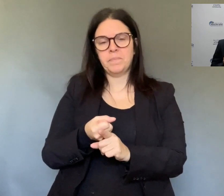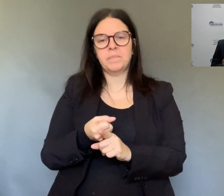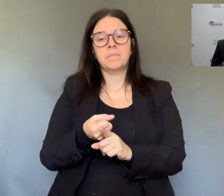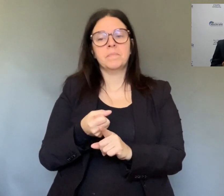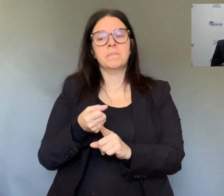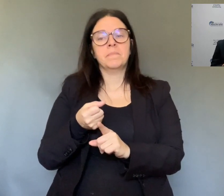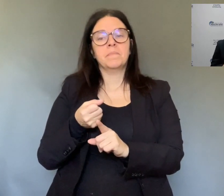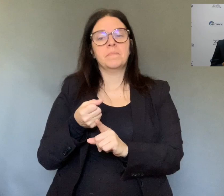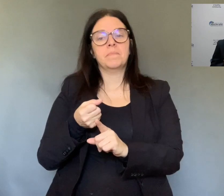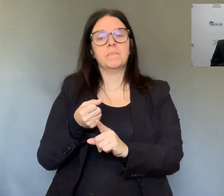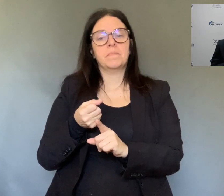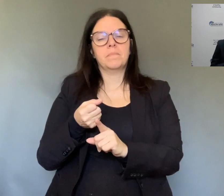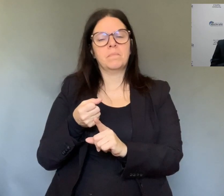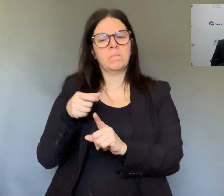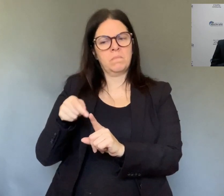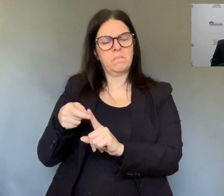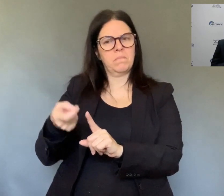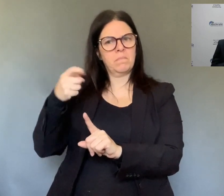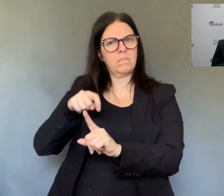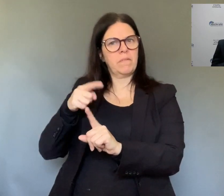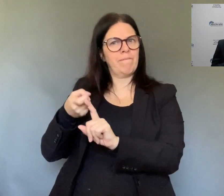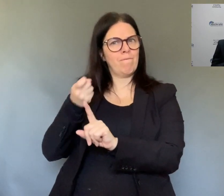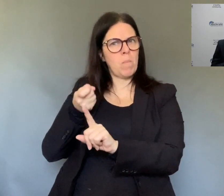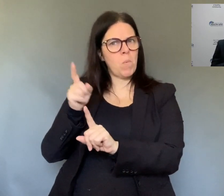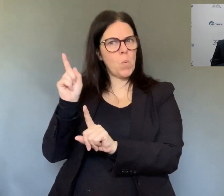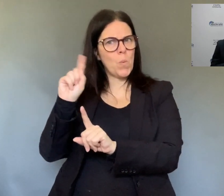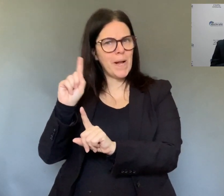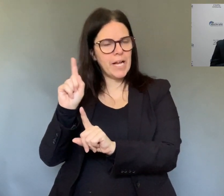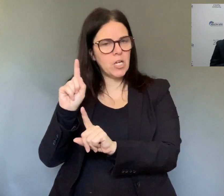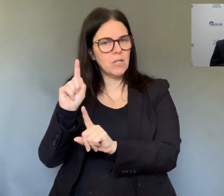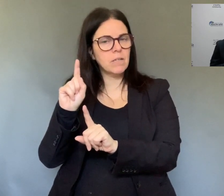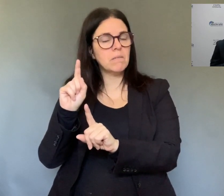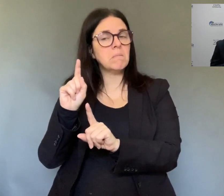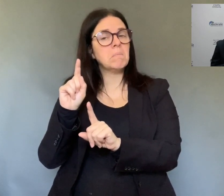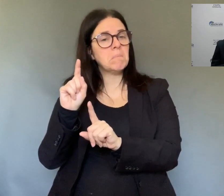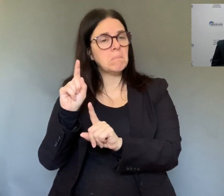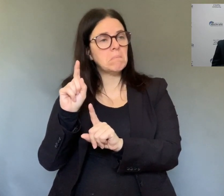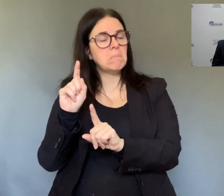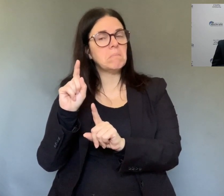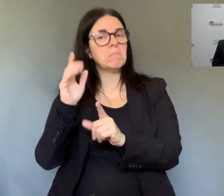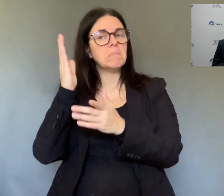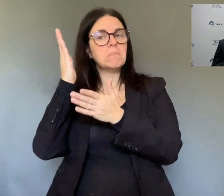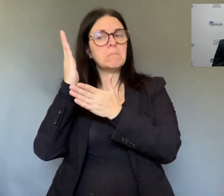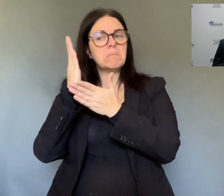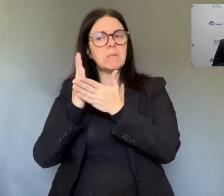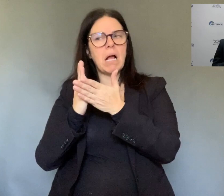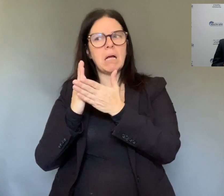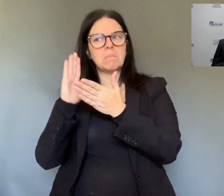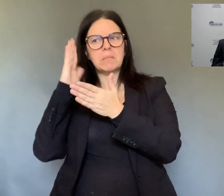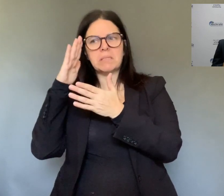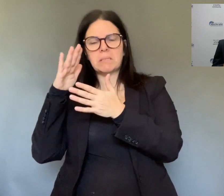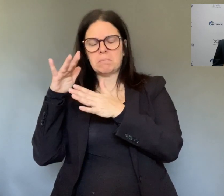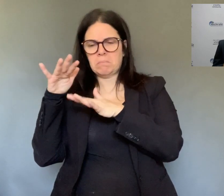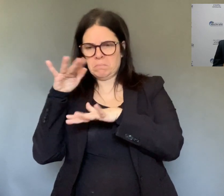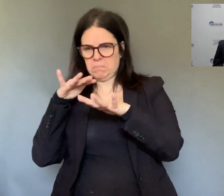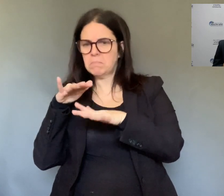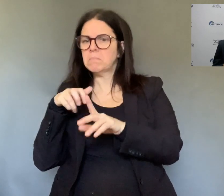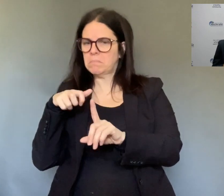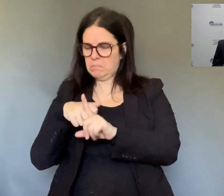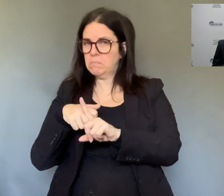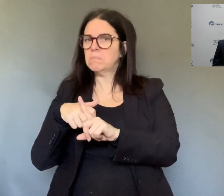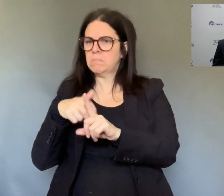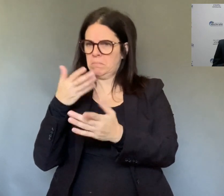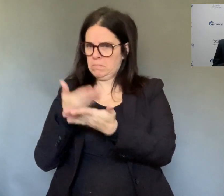with respect to what triggered it, there has been some viral etiology to it. So some viruses cause this type of